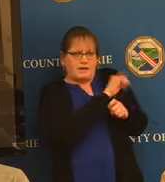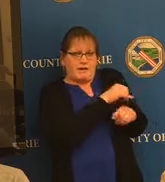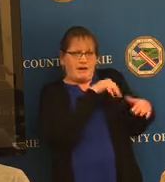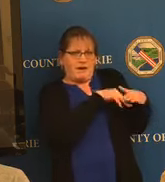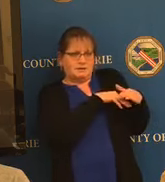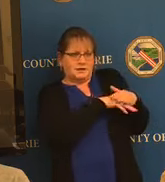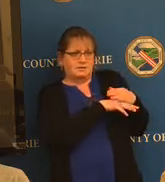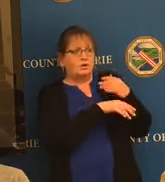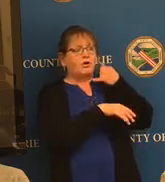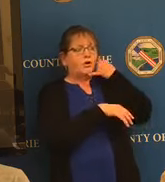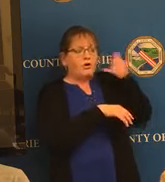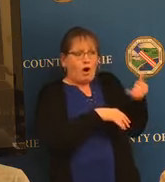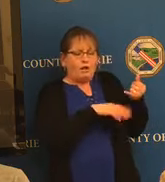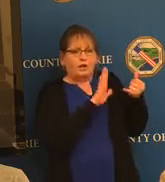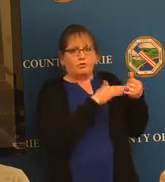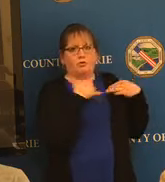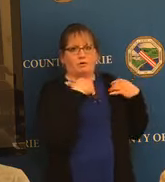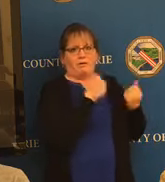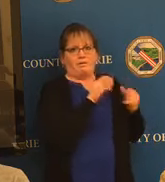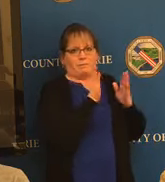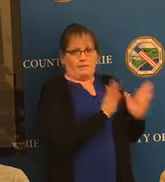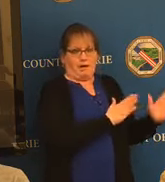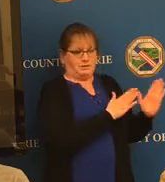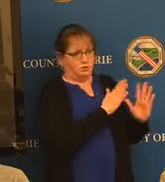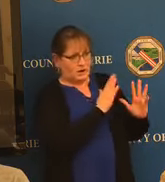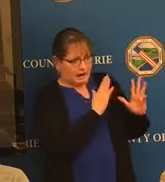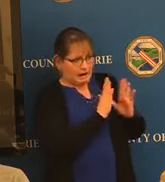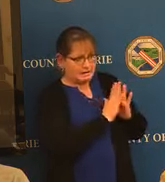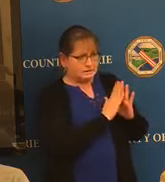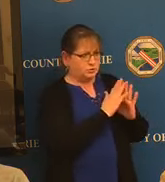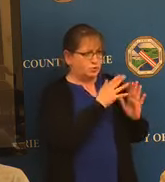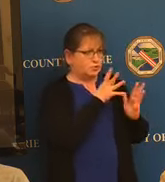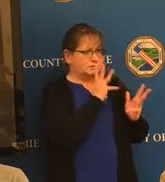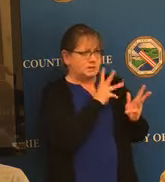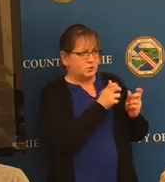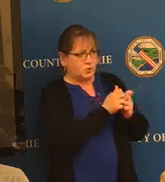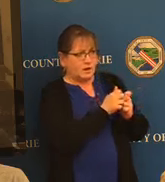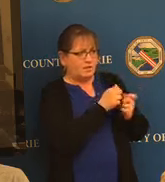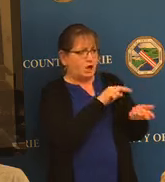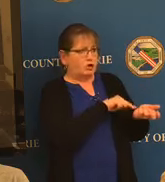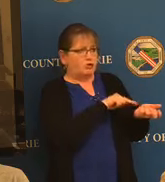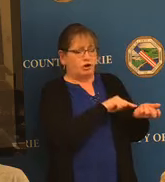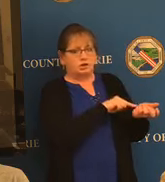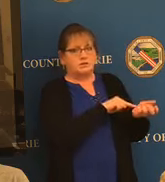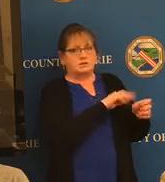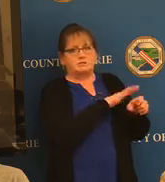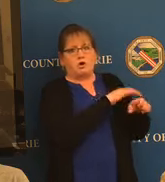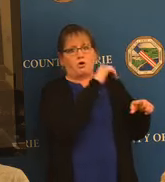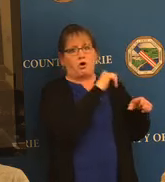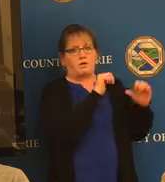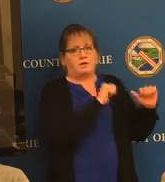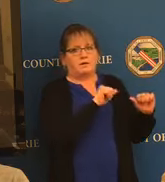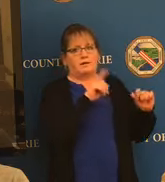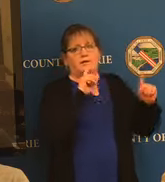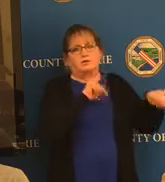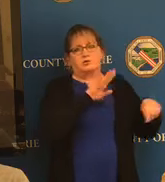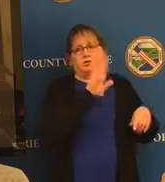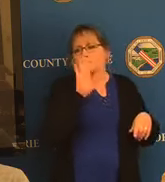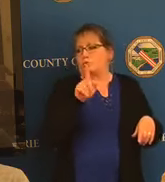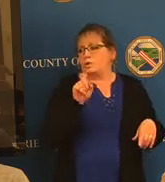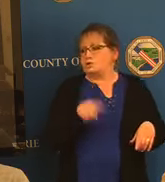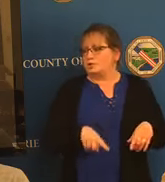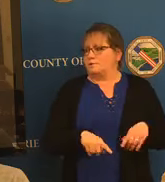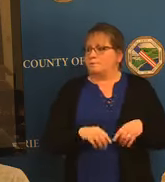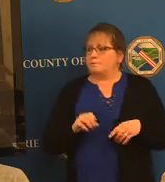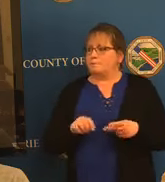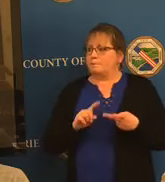access by calling your health plans and asking to speak with, a nurse that is on call to answer questions. Okay.